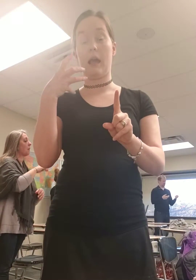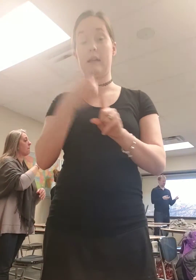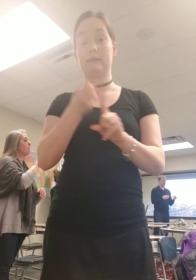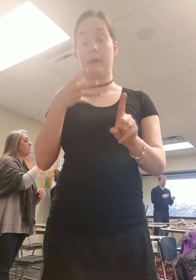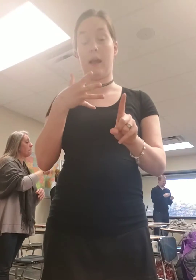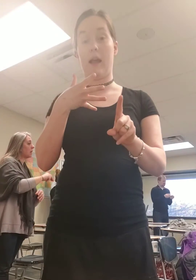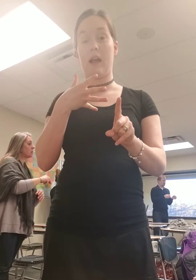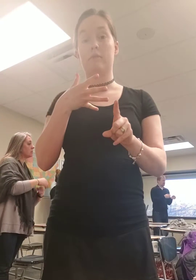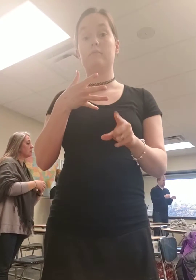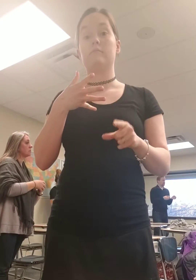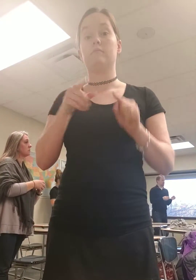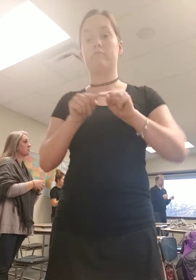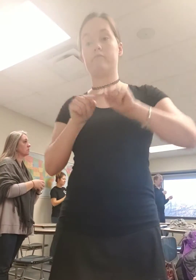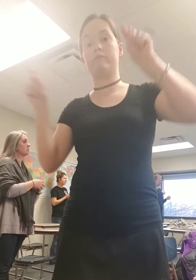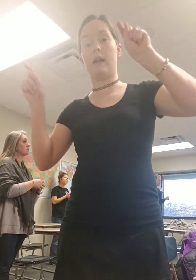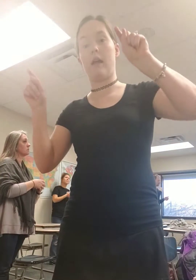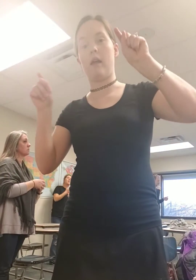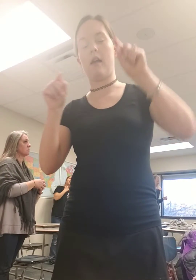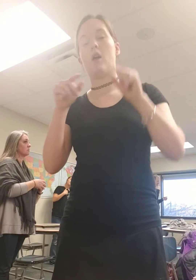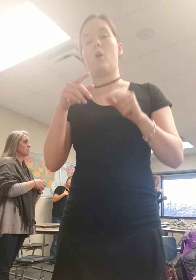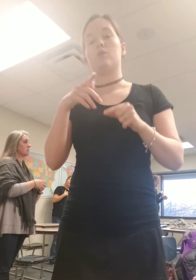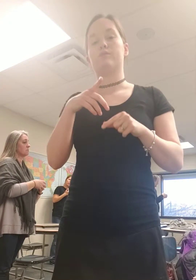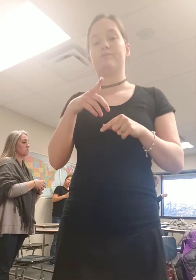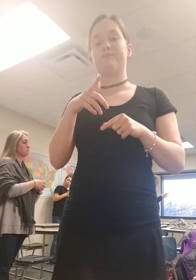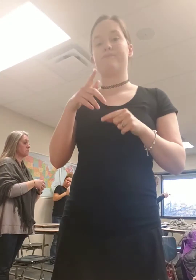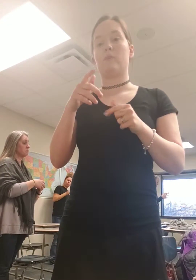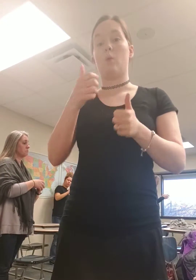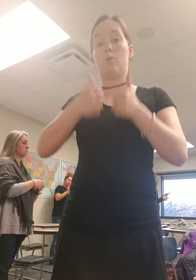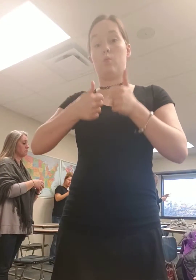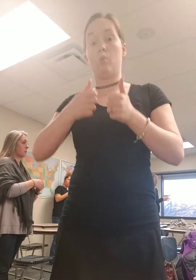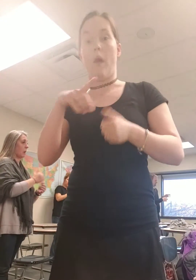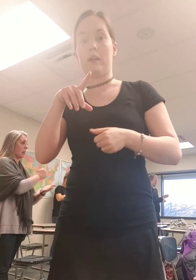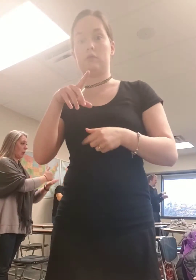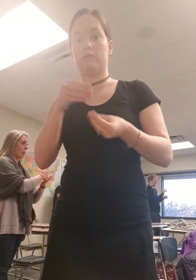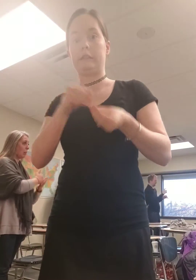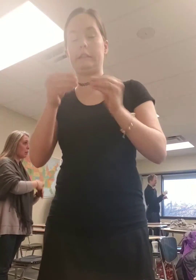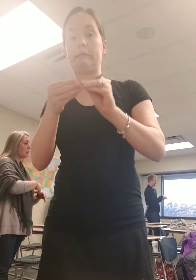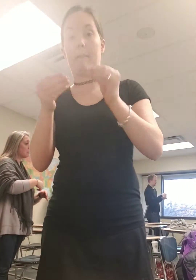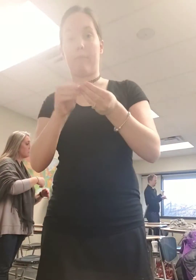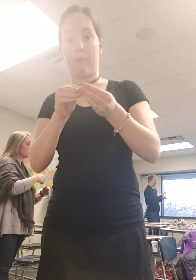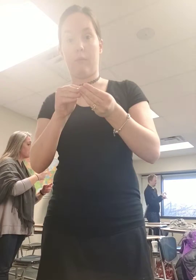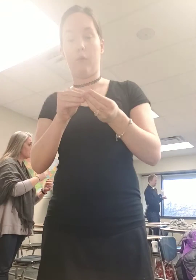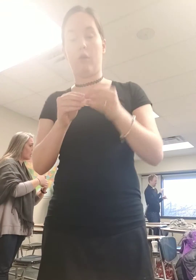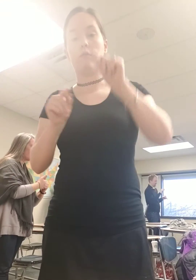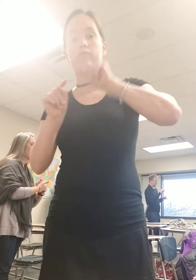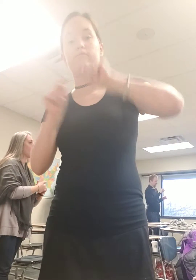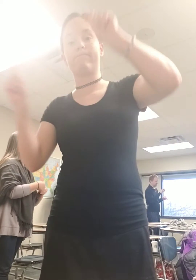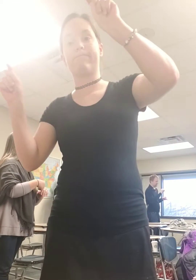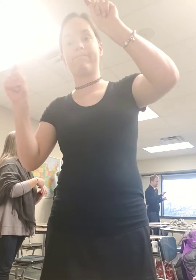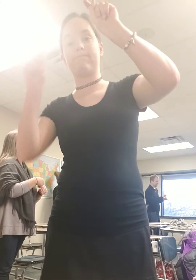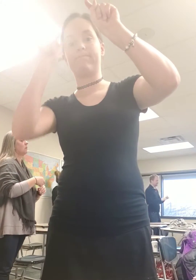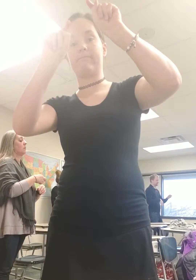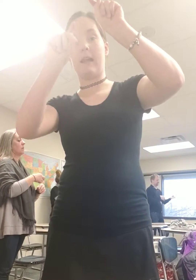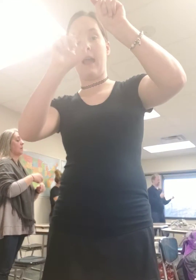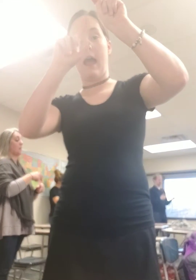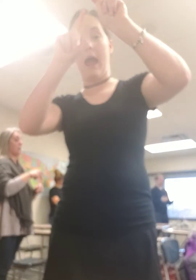and y axis. The x and the y axis, very good. So we use the ordered pairs from the tables to graph that. What else did we talk